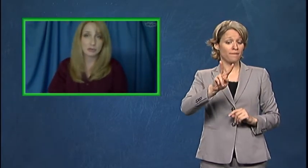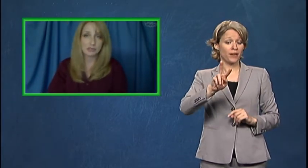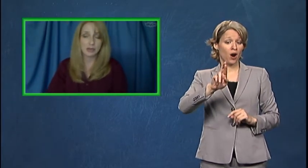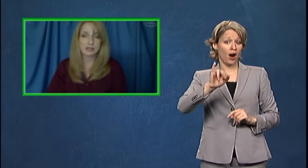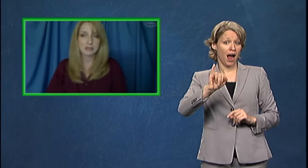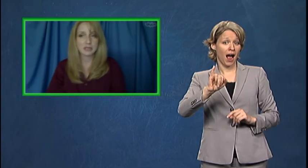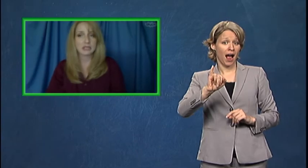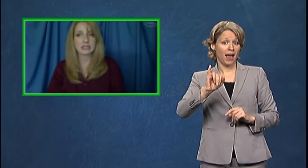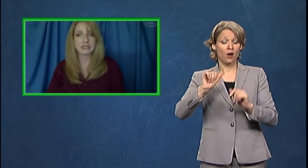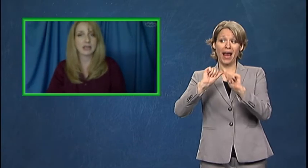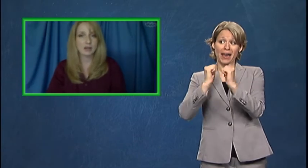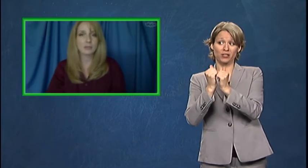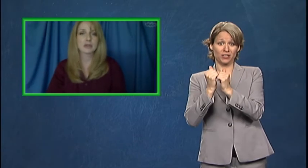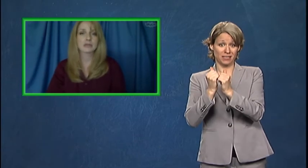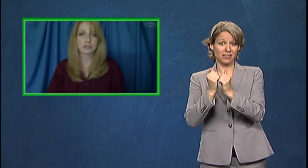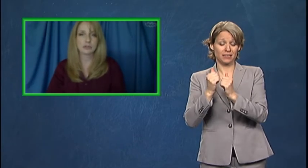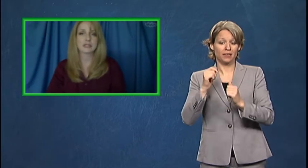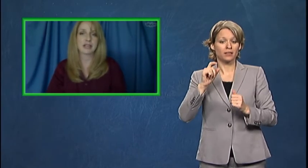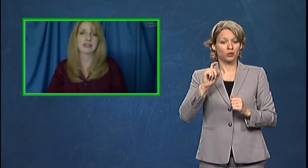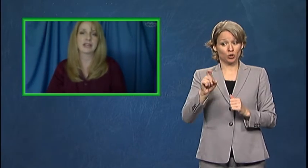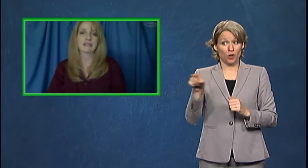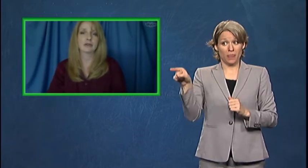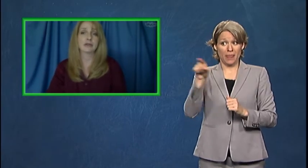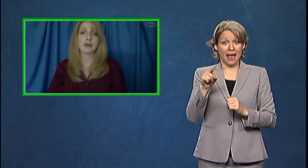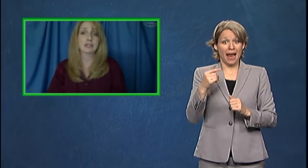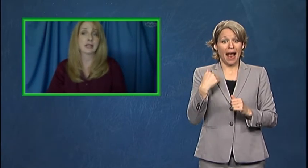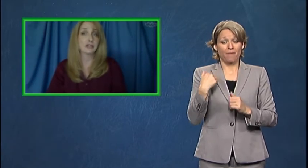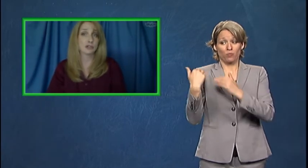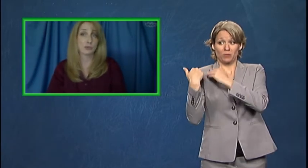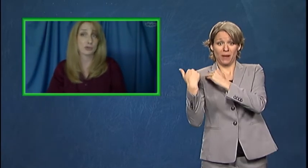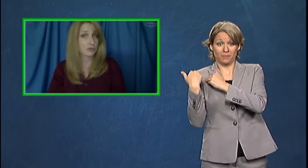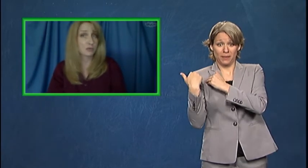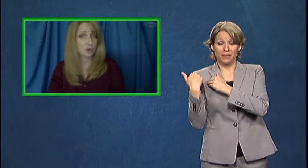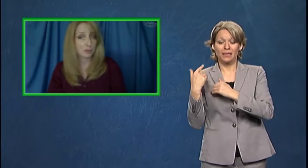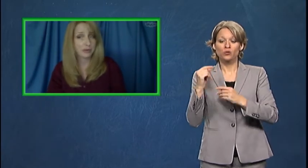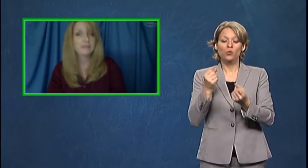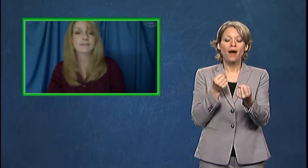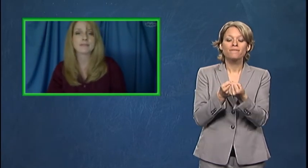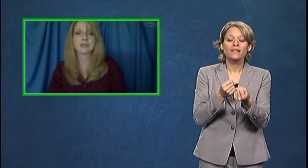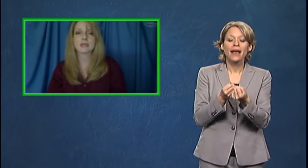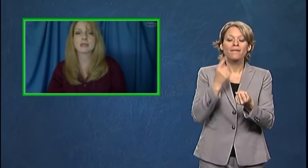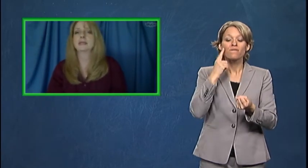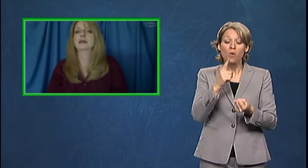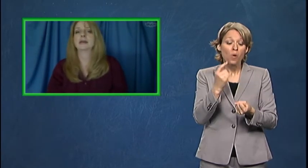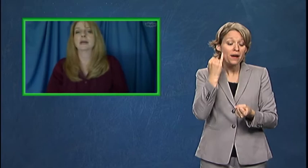assume the responsibility to help students advocate for an on-site interpreter when appropriate?